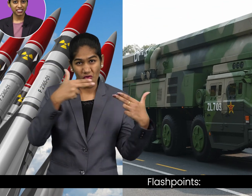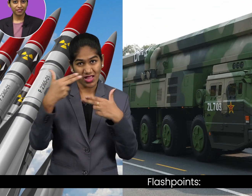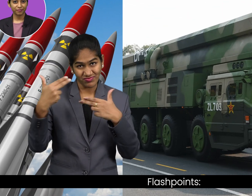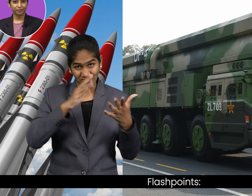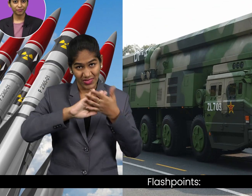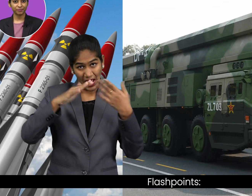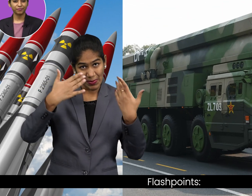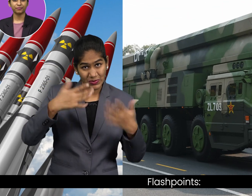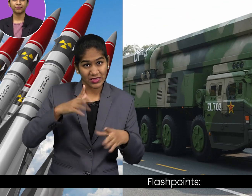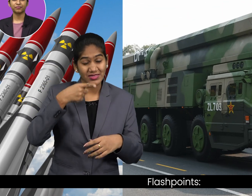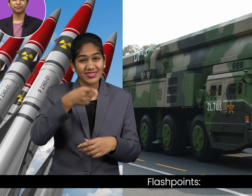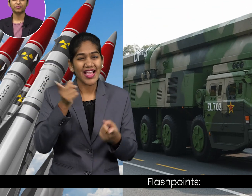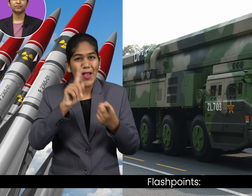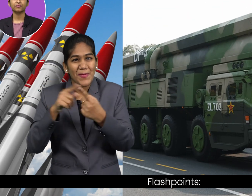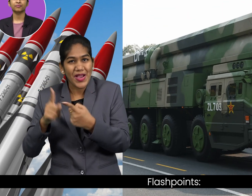Flashpoints.